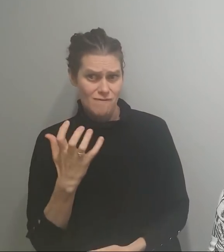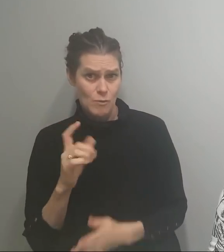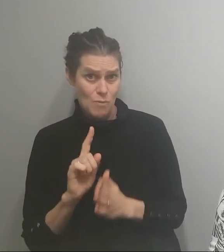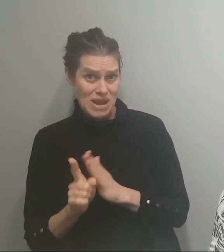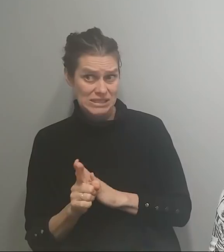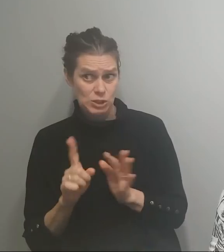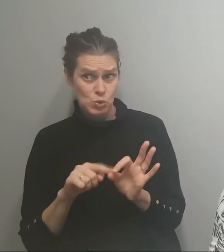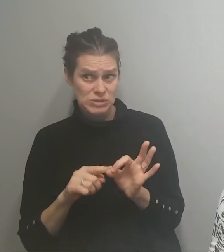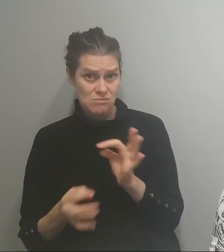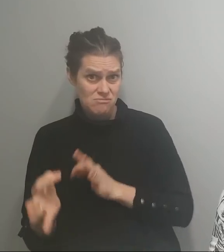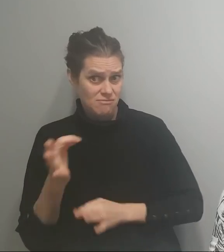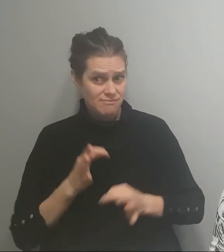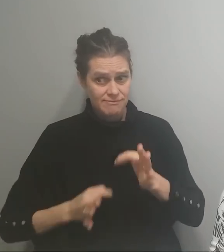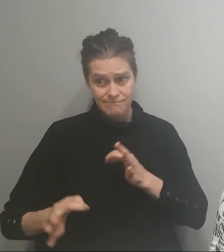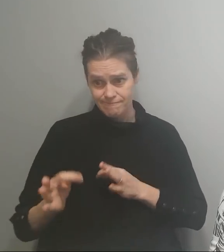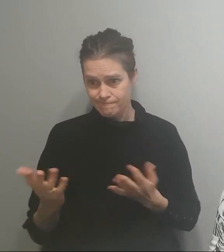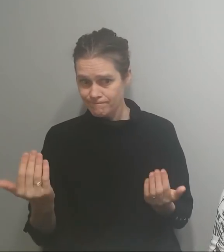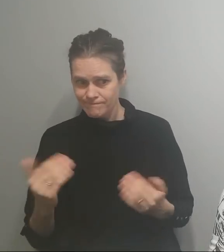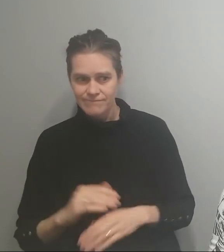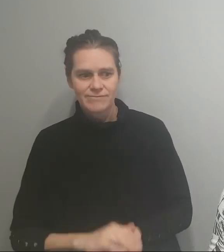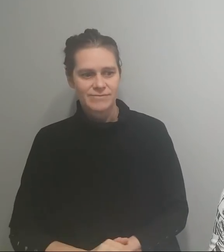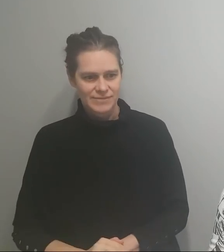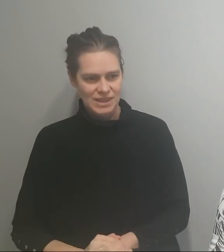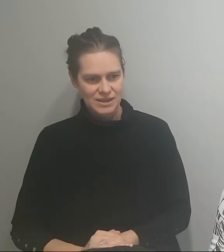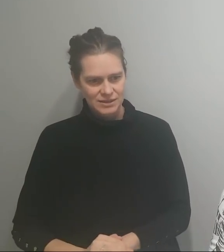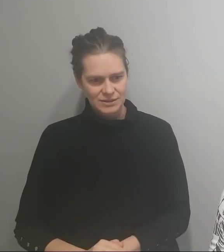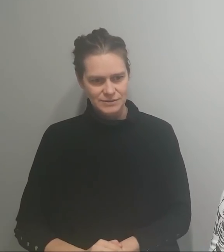for questions. Keep them coming.